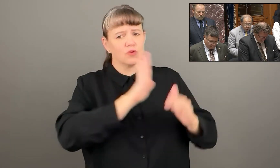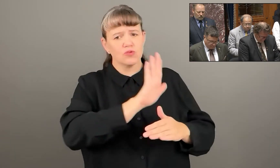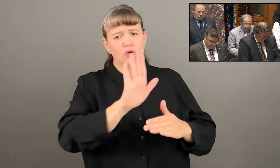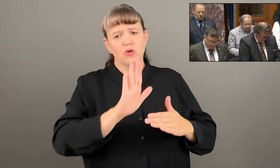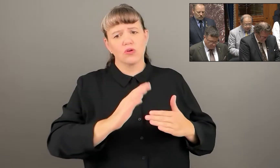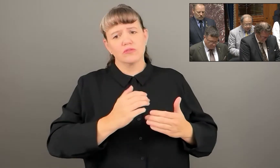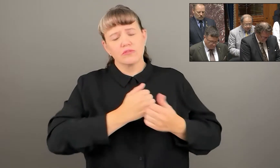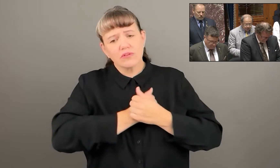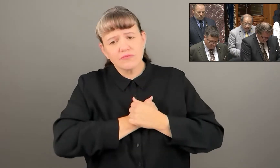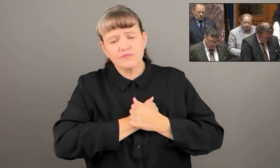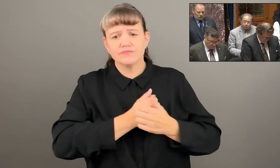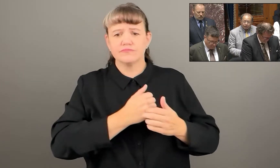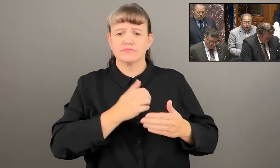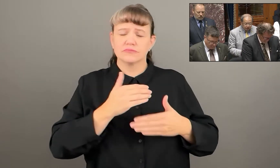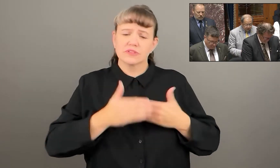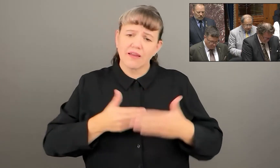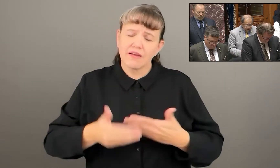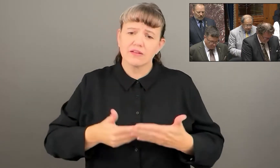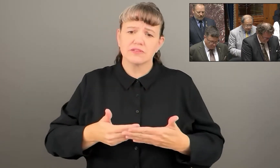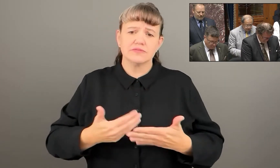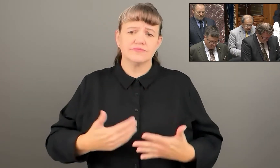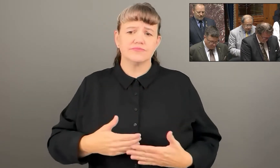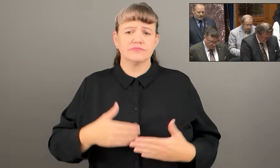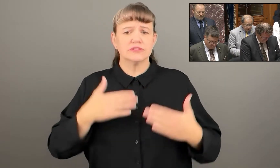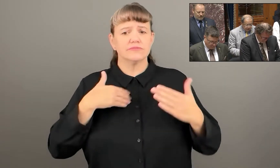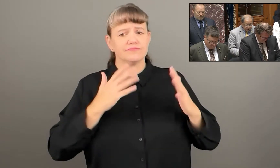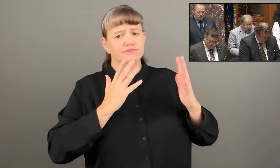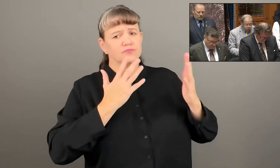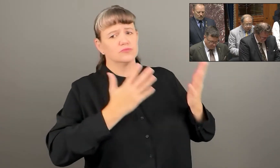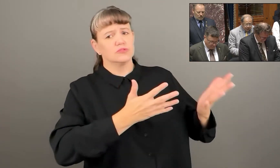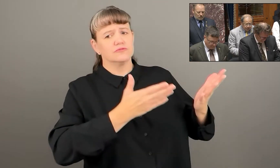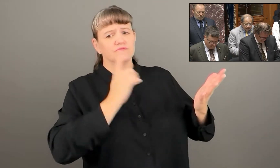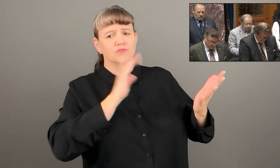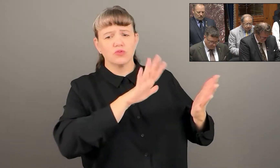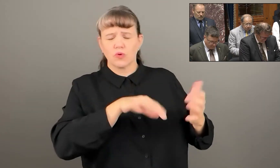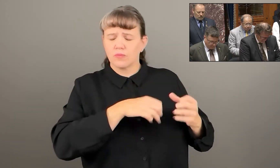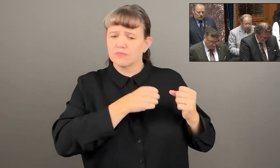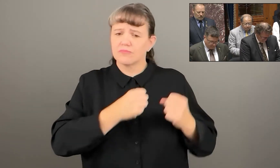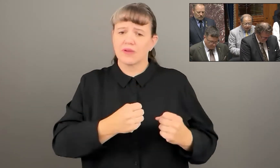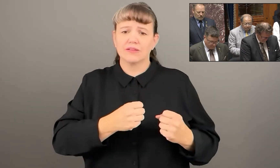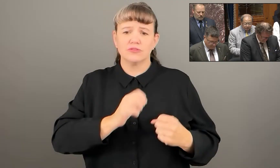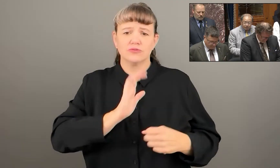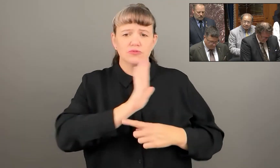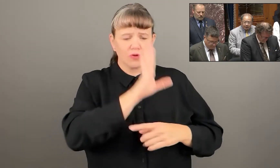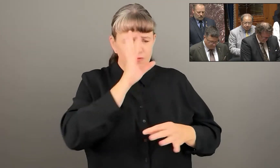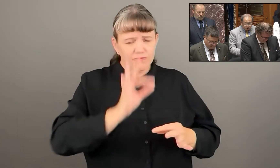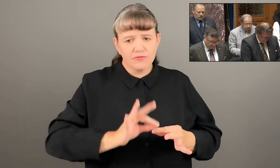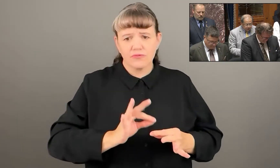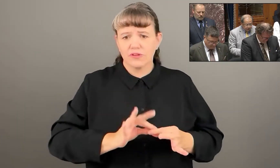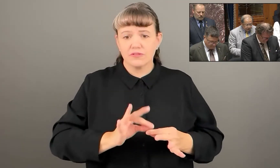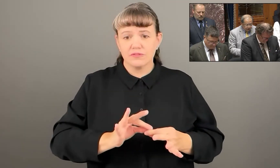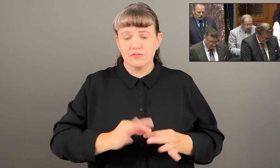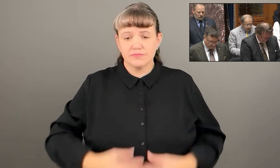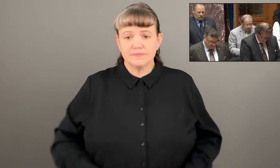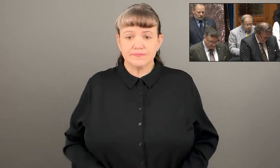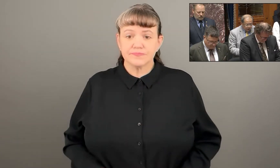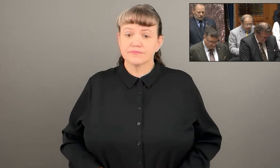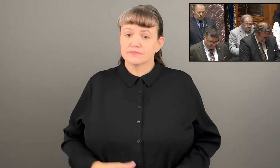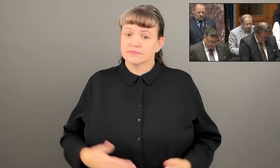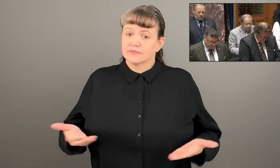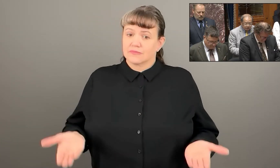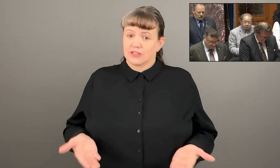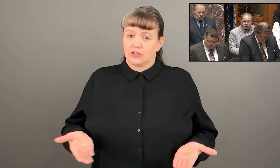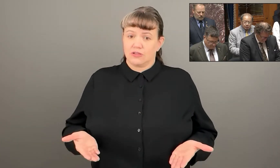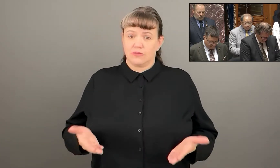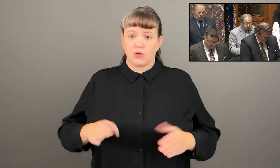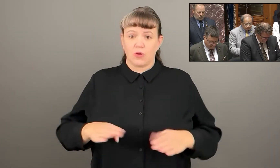your almightiness and faithfulness. As we begin this fall parliamentary session, we